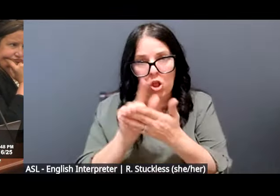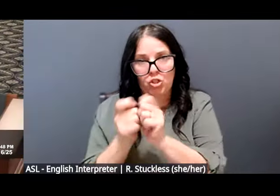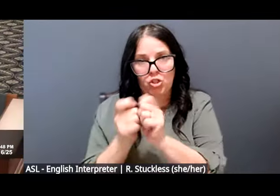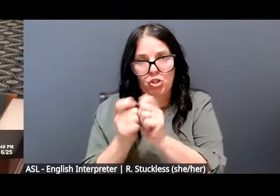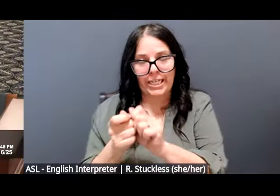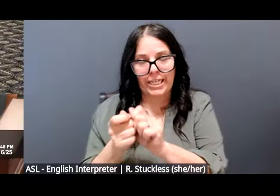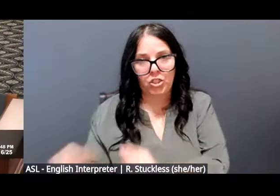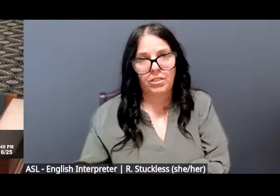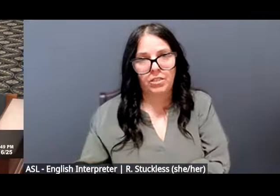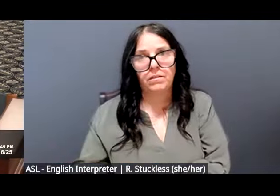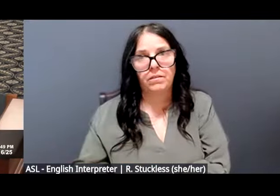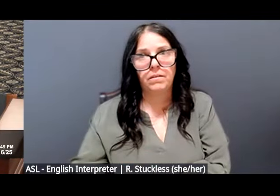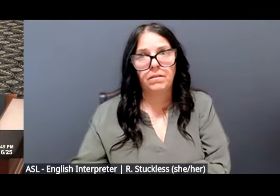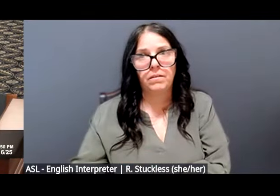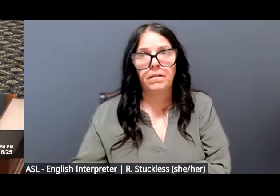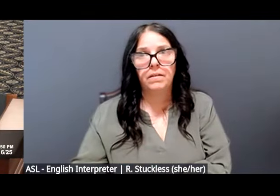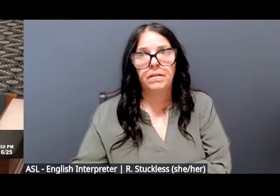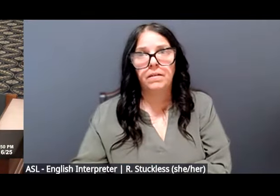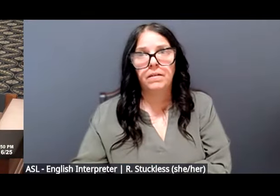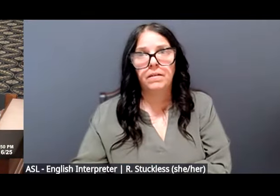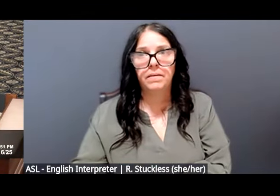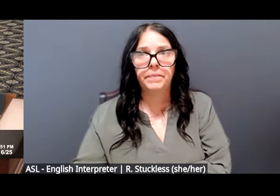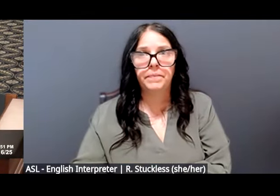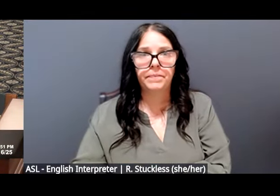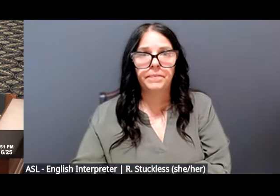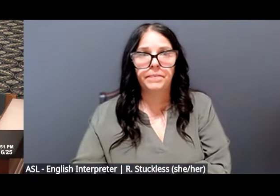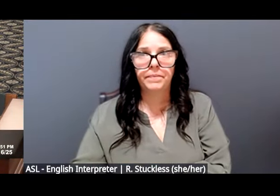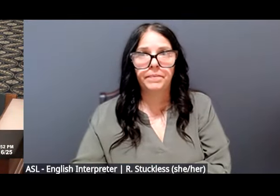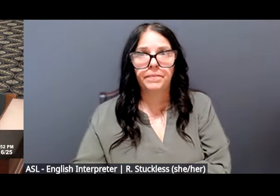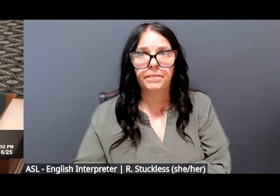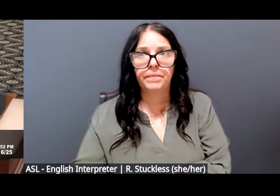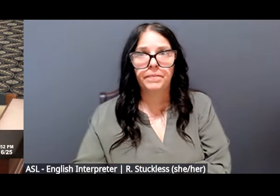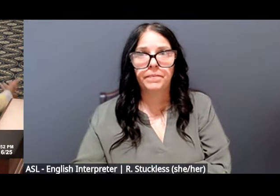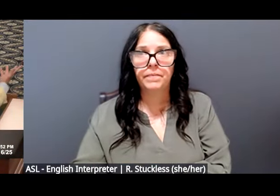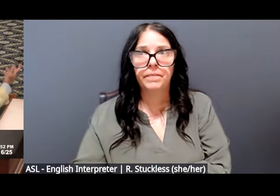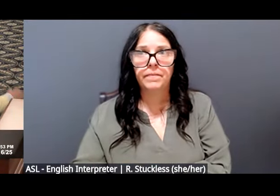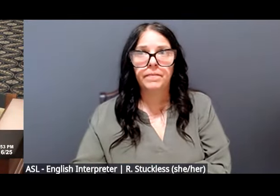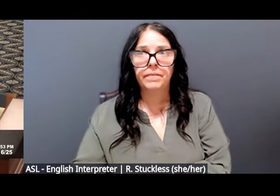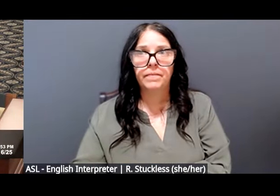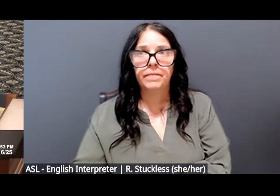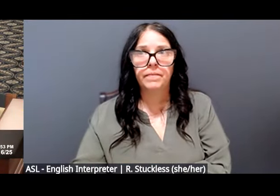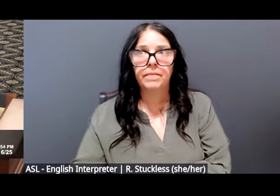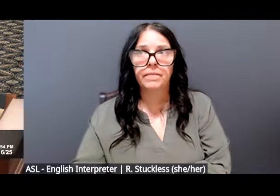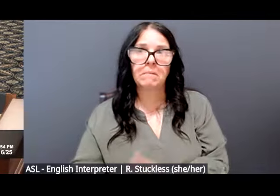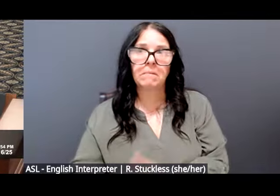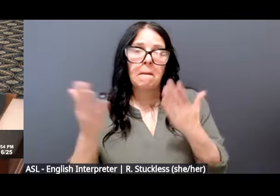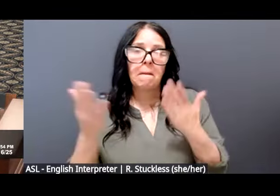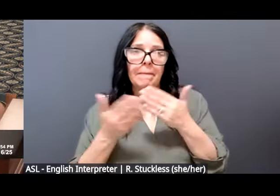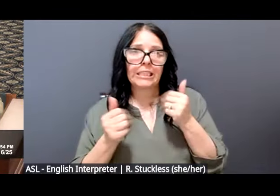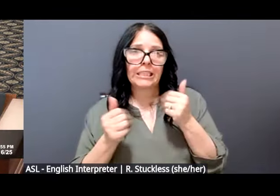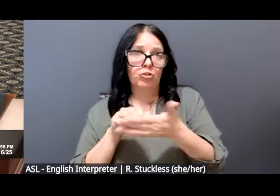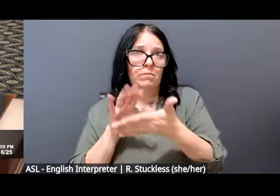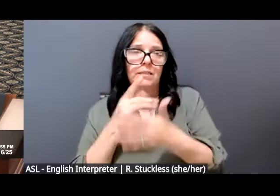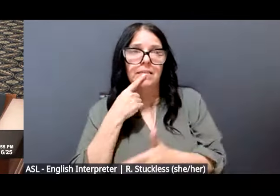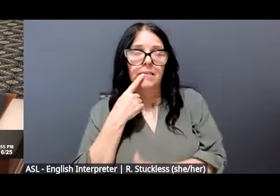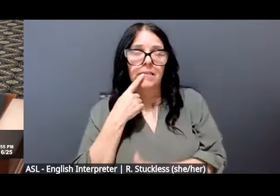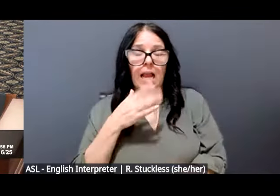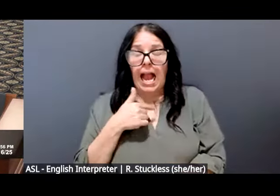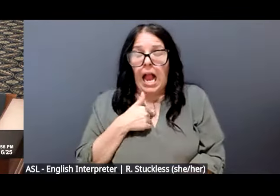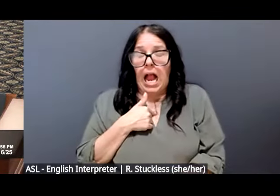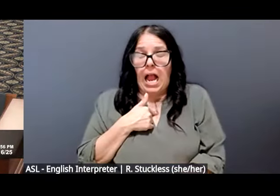this might be a helpful way to think about it, which is currently I am not aware of anything in Michigan law, whether constitutional or statutory,